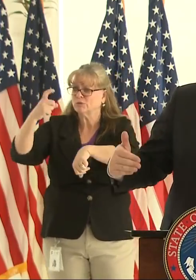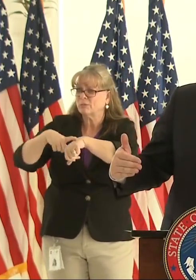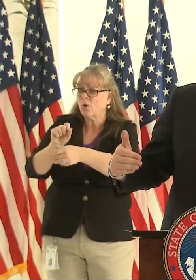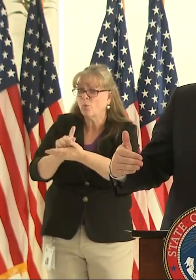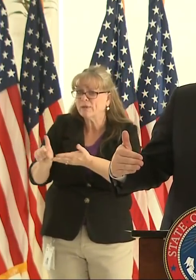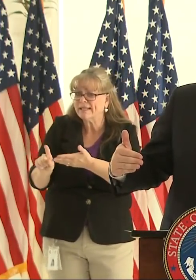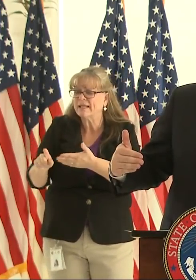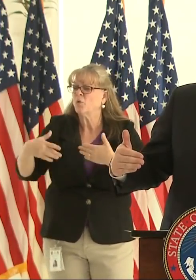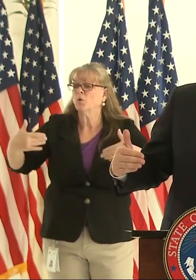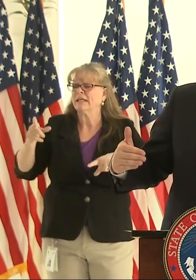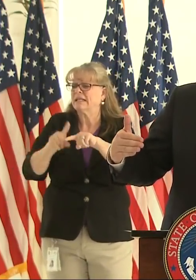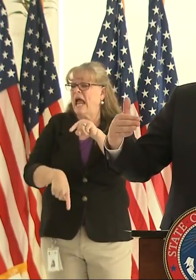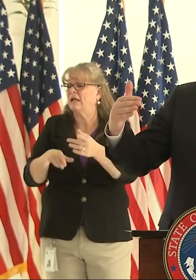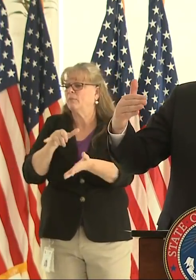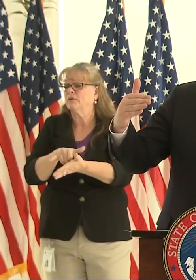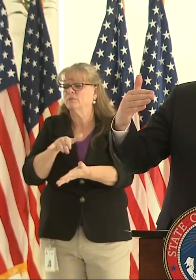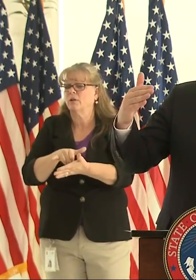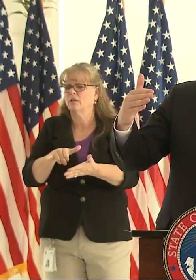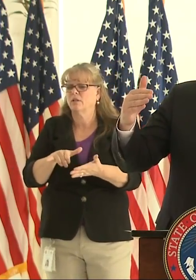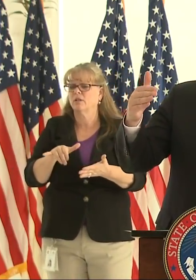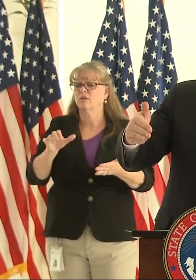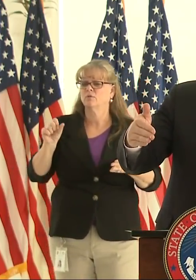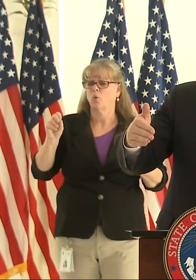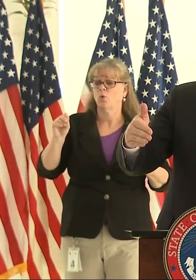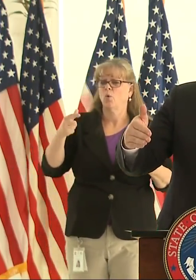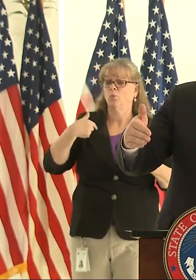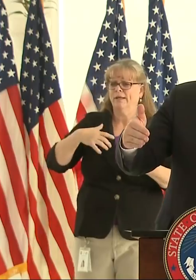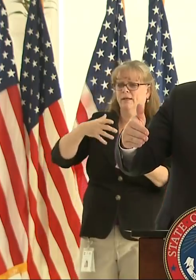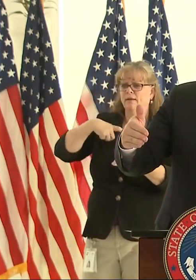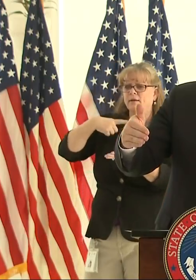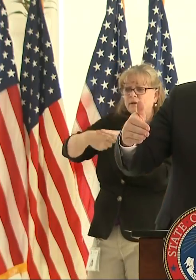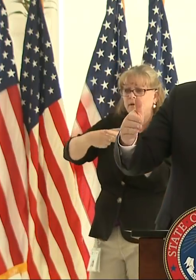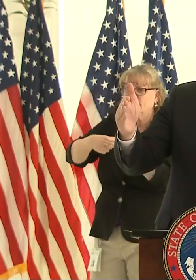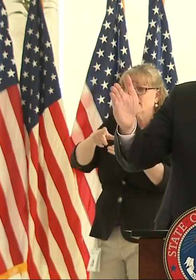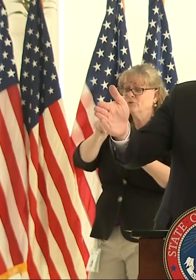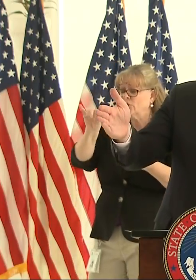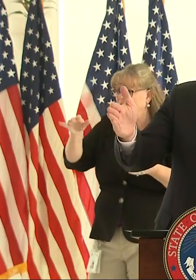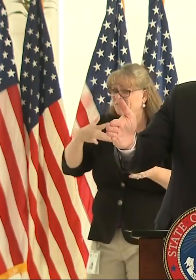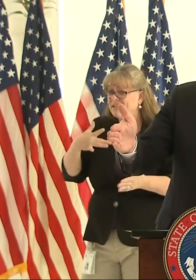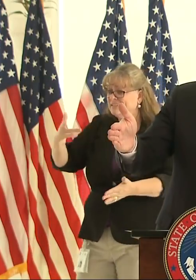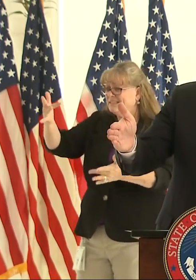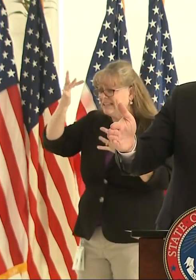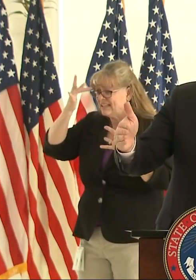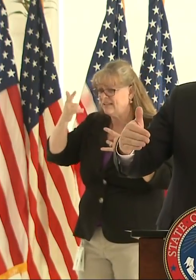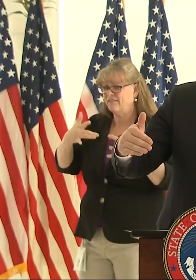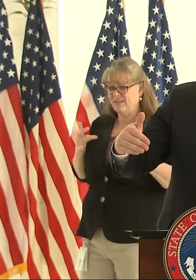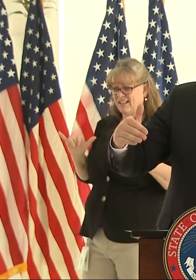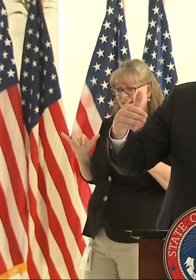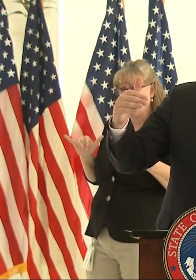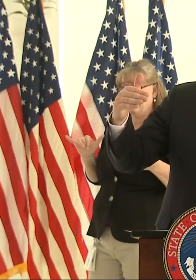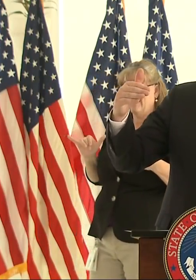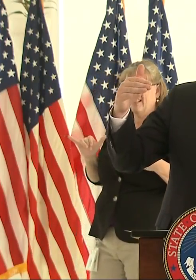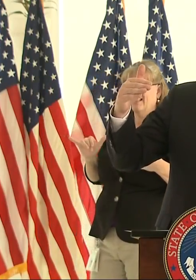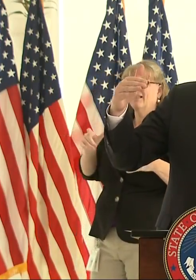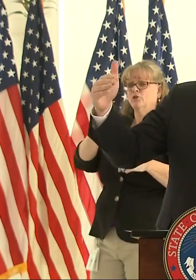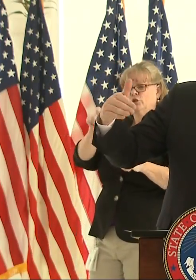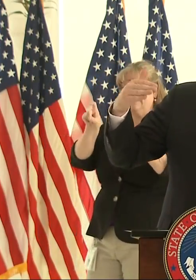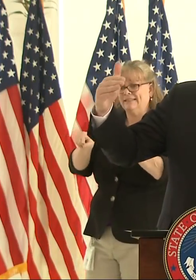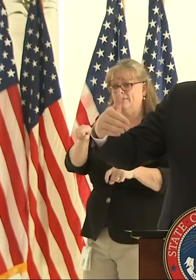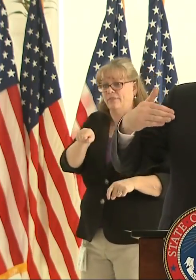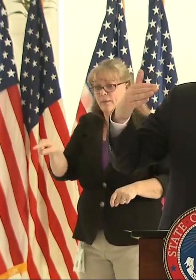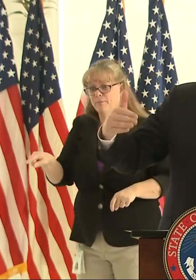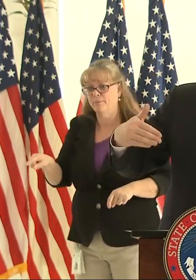testing symptomatic people and then targeted asymptomatic, meaning workers at nursing homes, right? But as